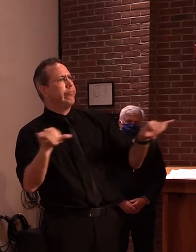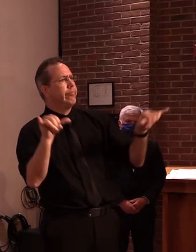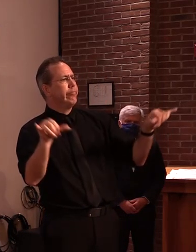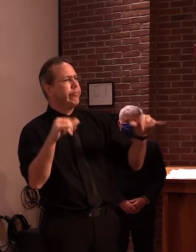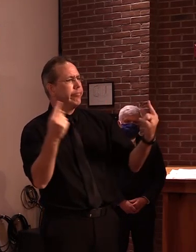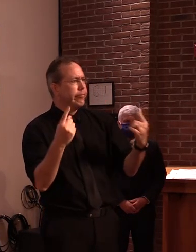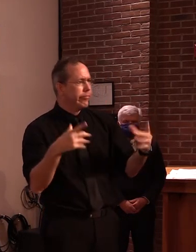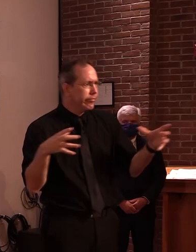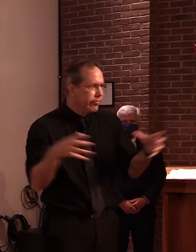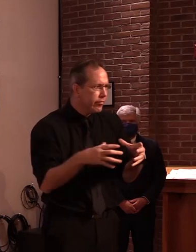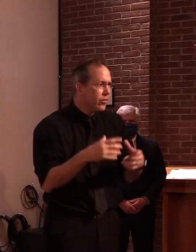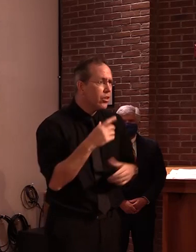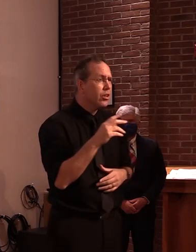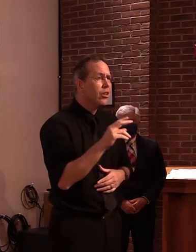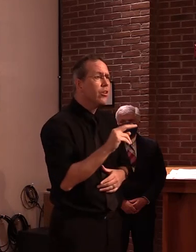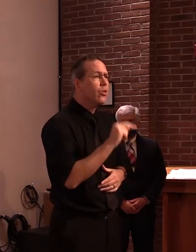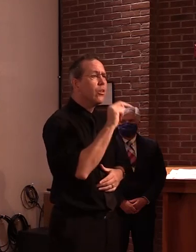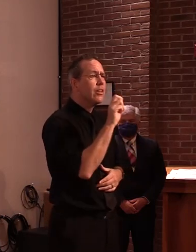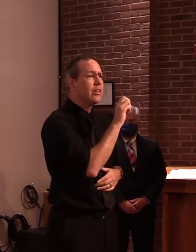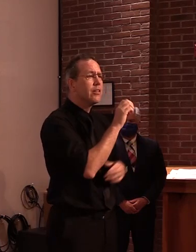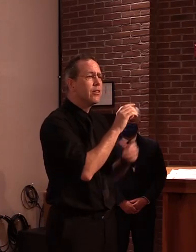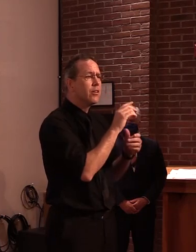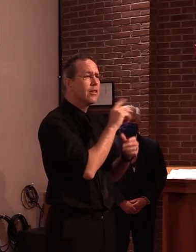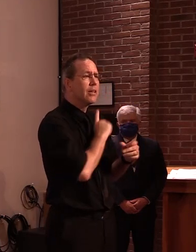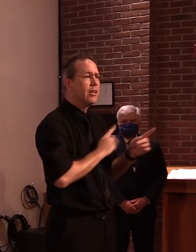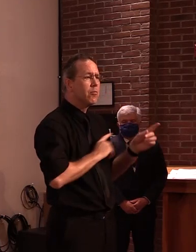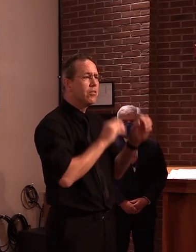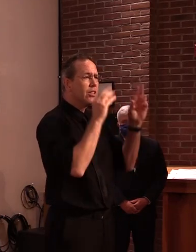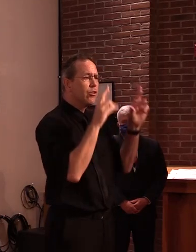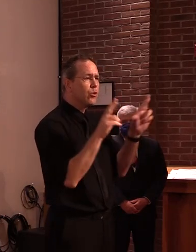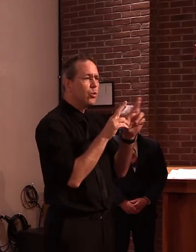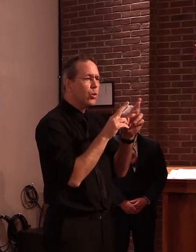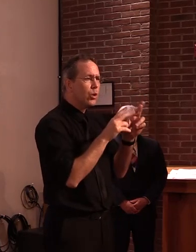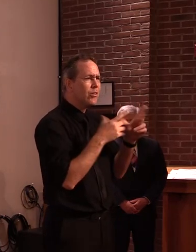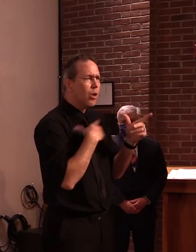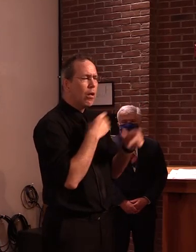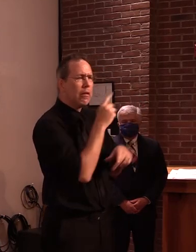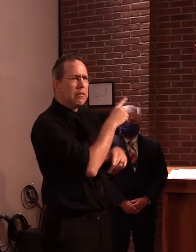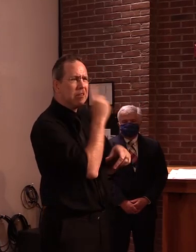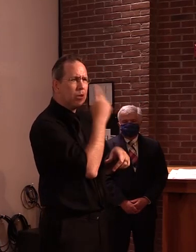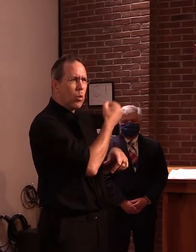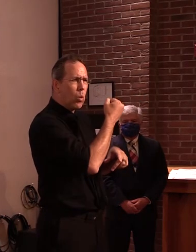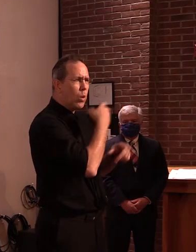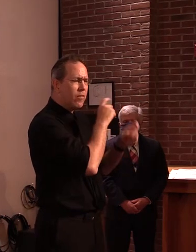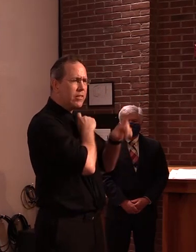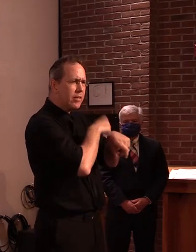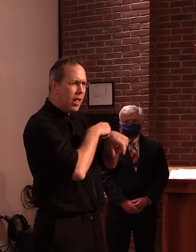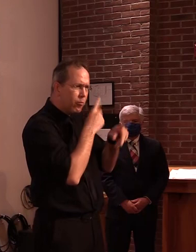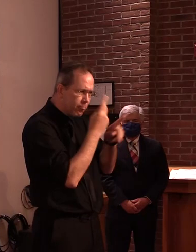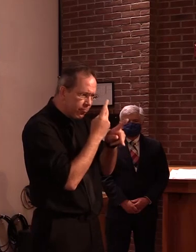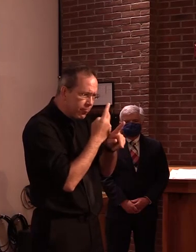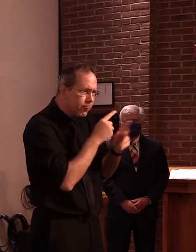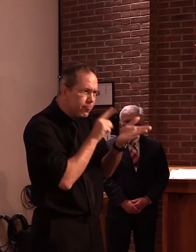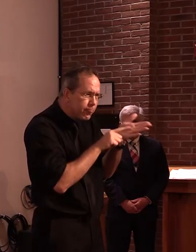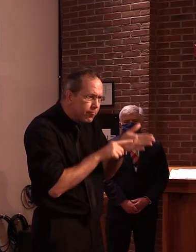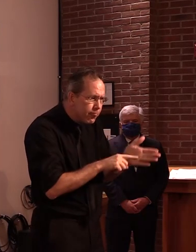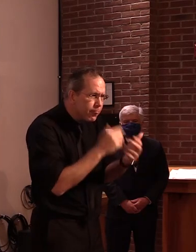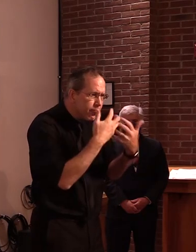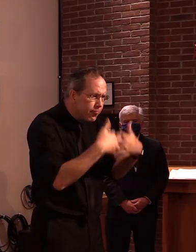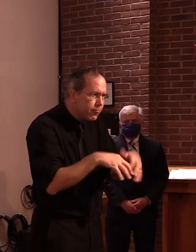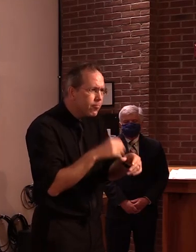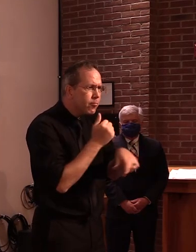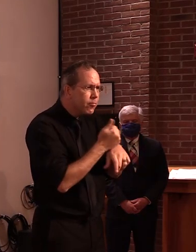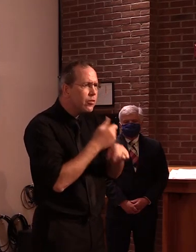really figure out what each kid needs going into the school year. Would you suggest that in the few weeks leading up